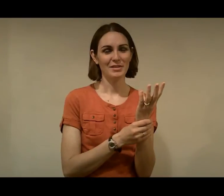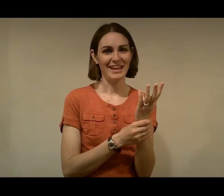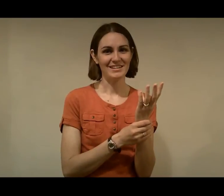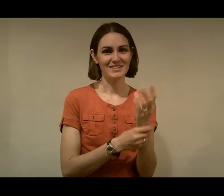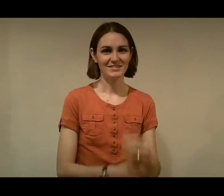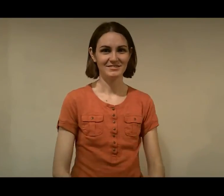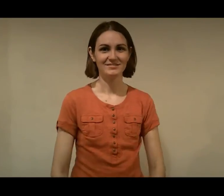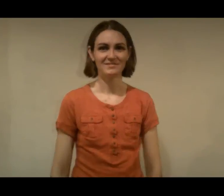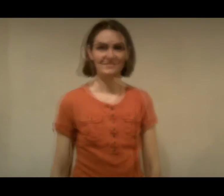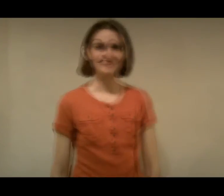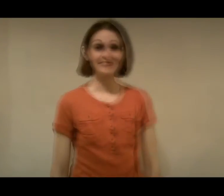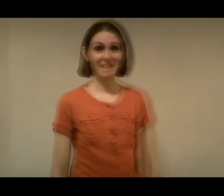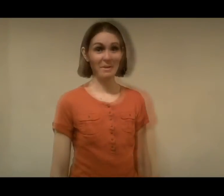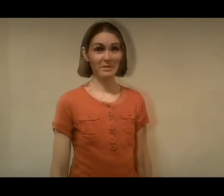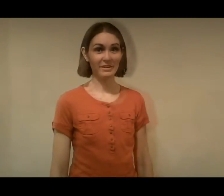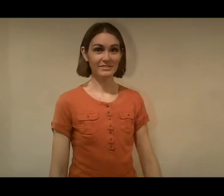Plant. Flower.